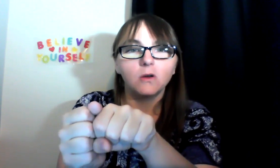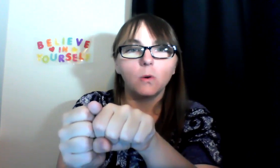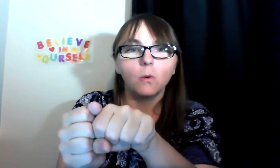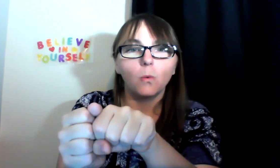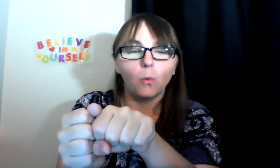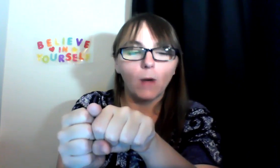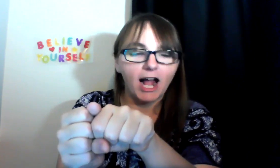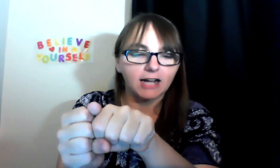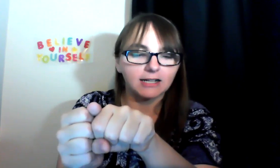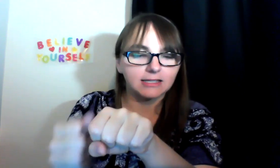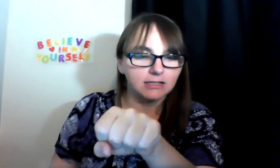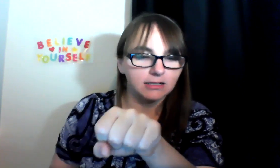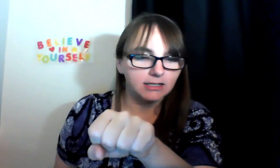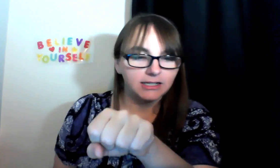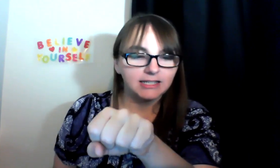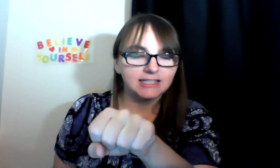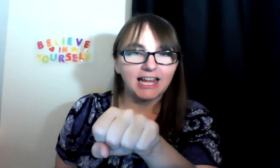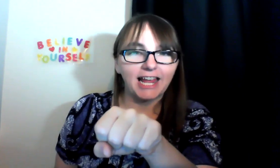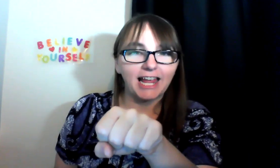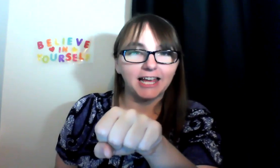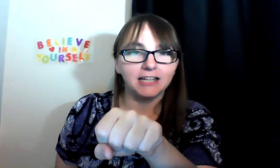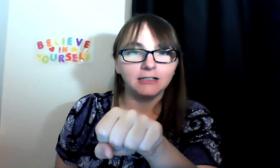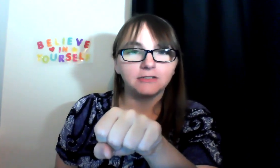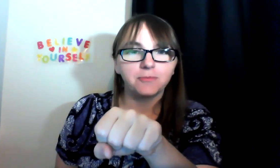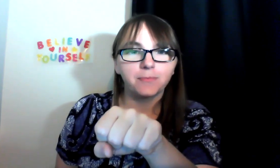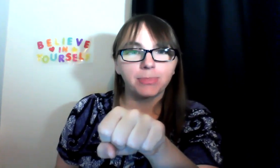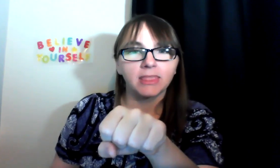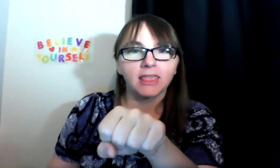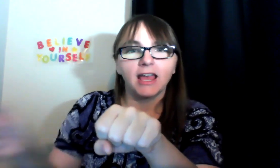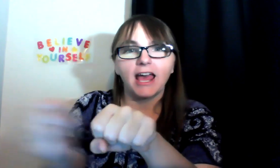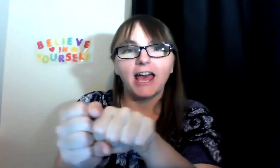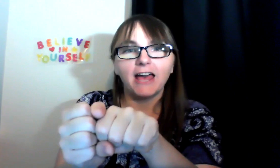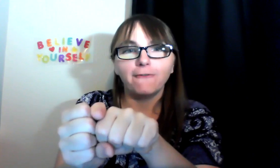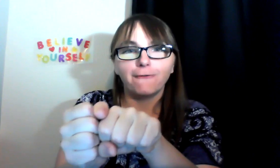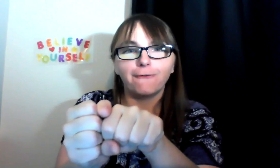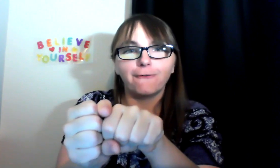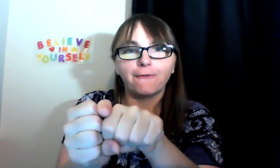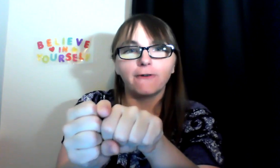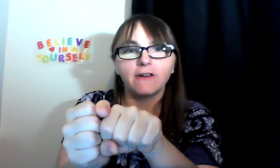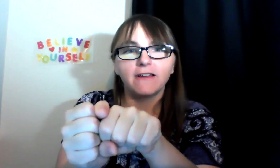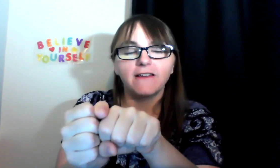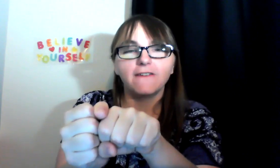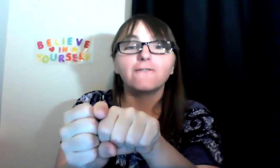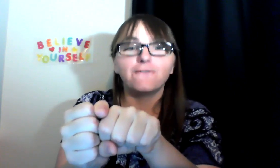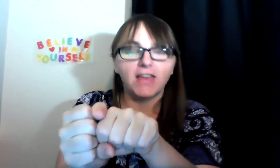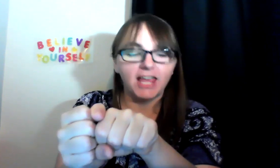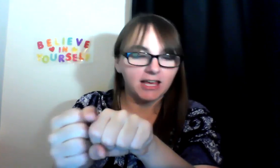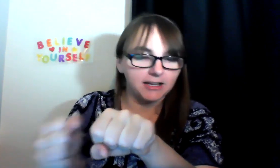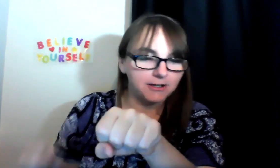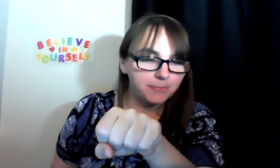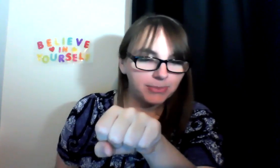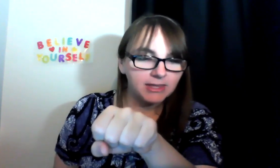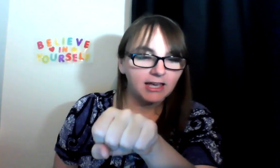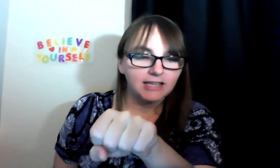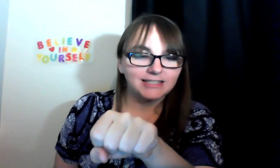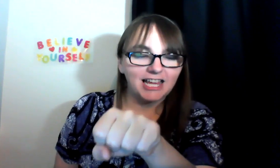Wax. Say an. Add f. Fan. Say